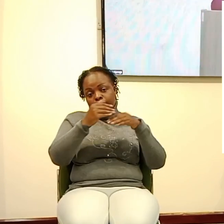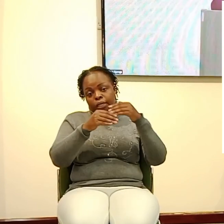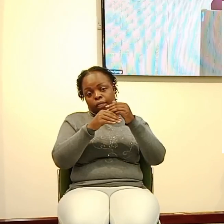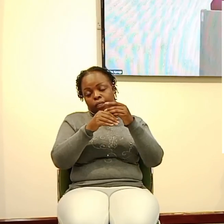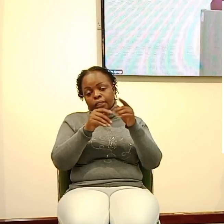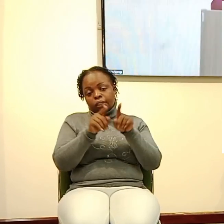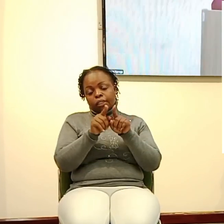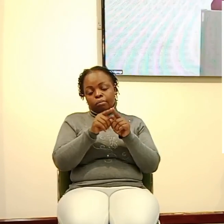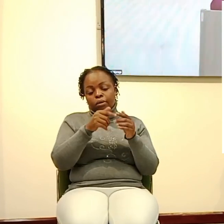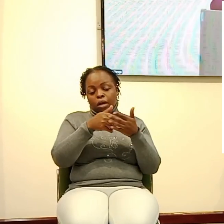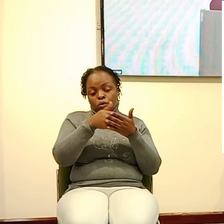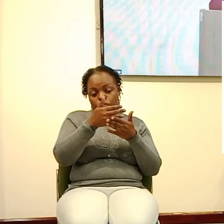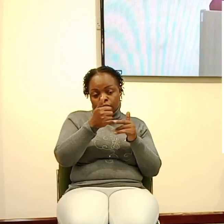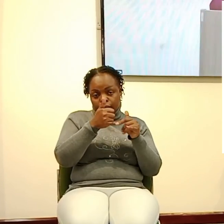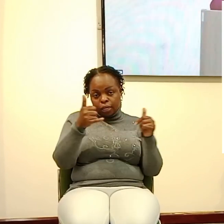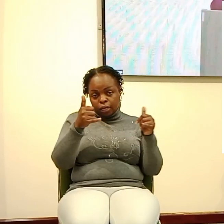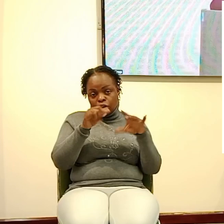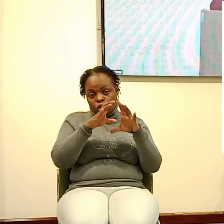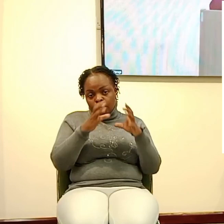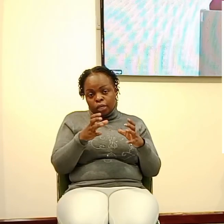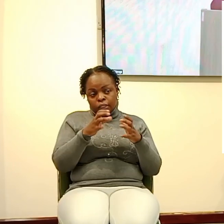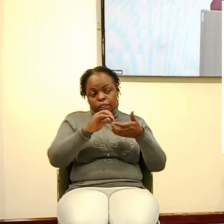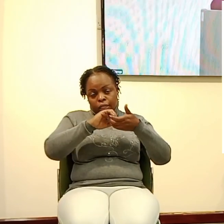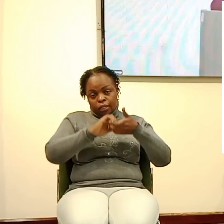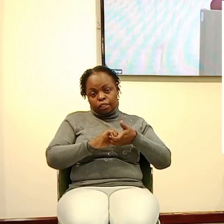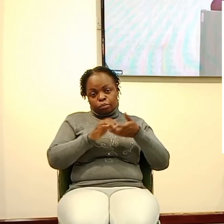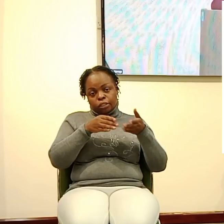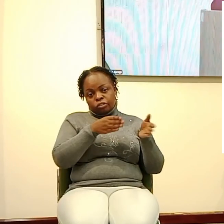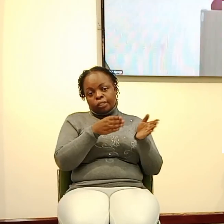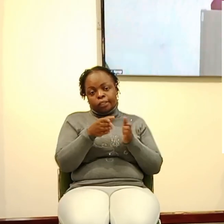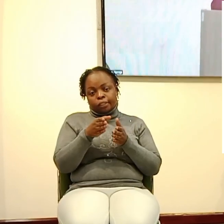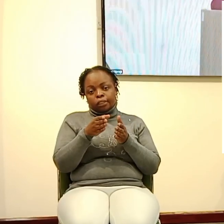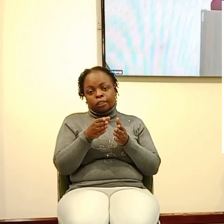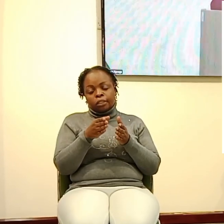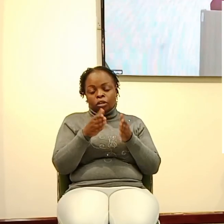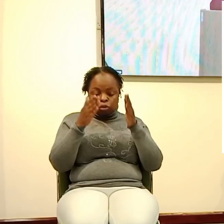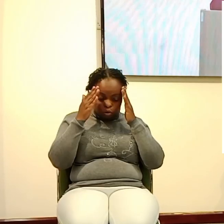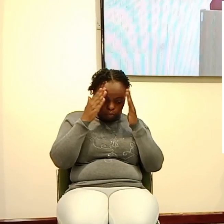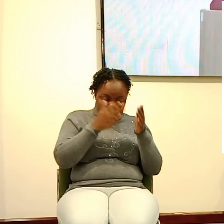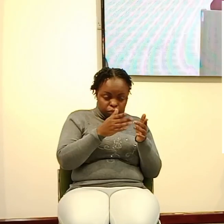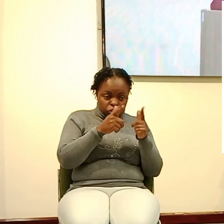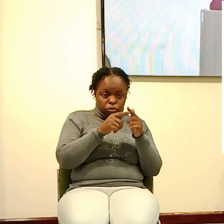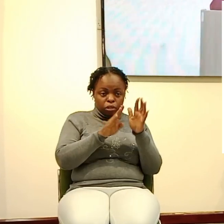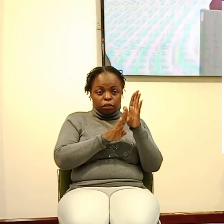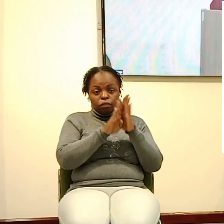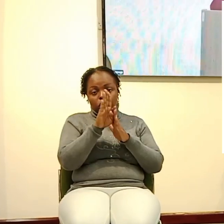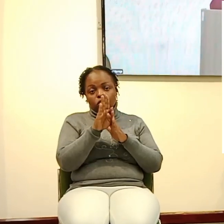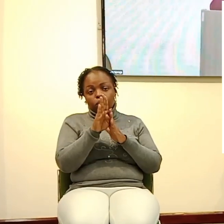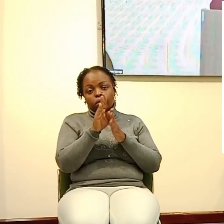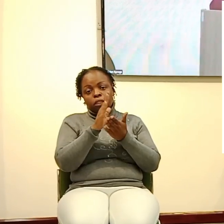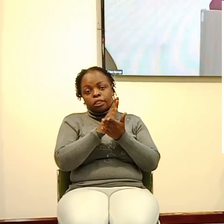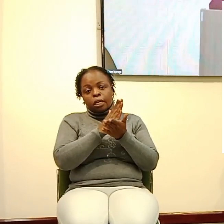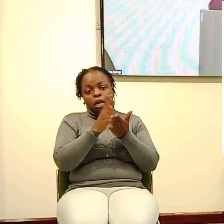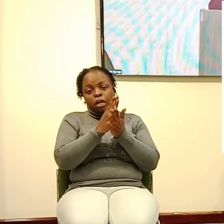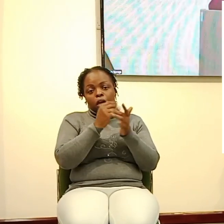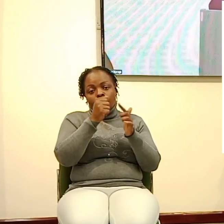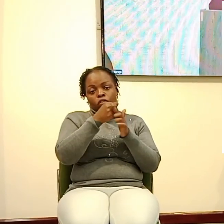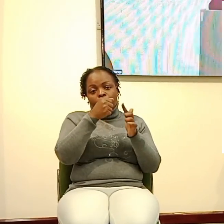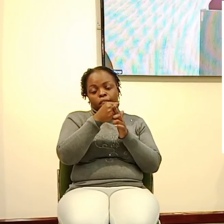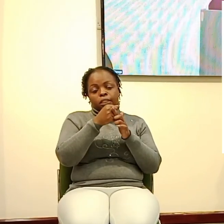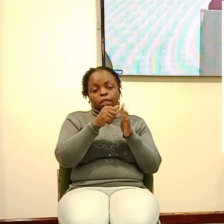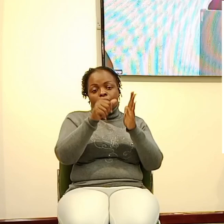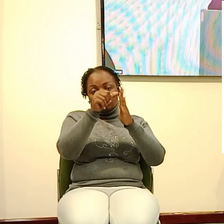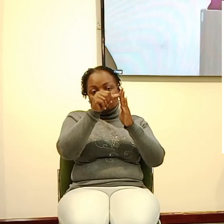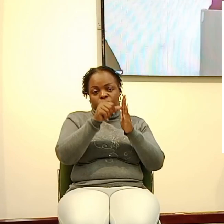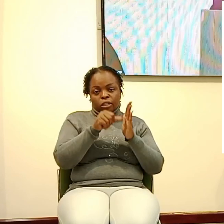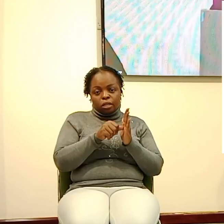primarily outline a community engagement strategy, commitment to developing a shared advocacy